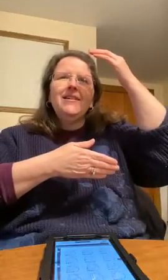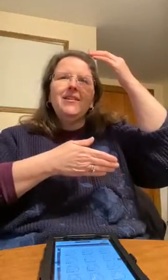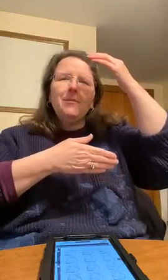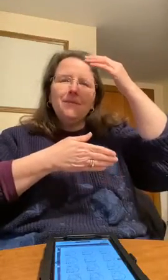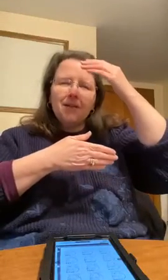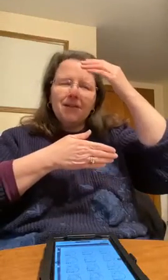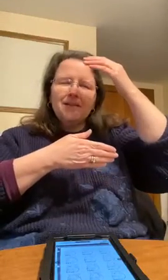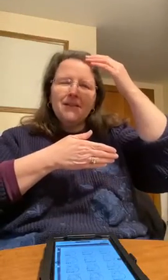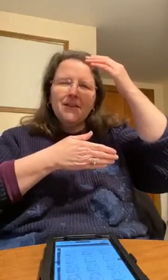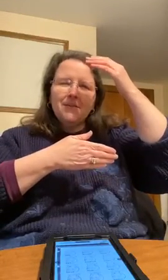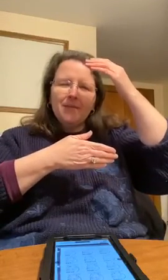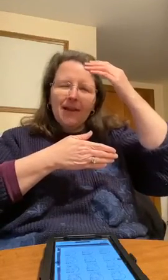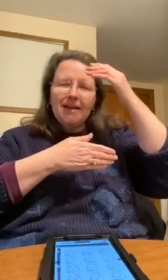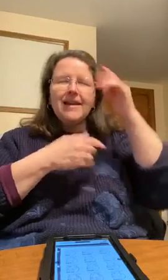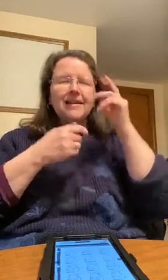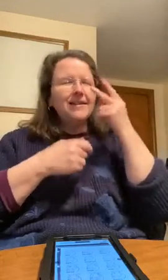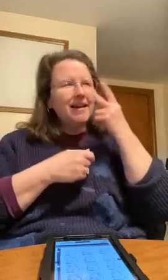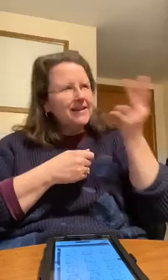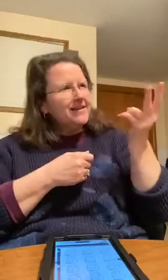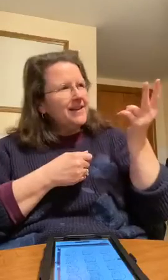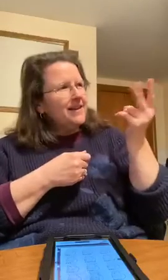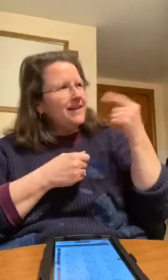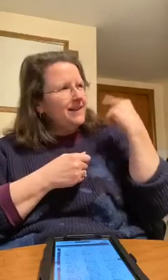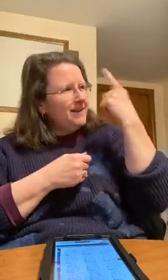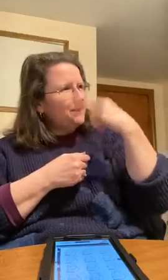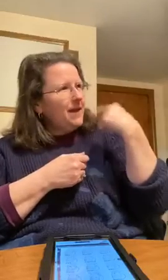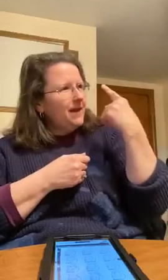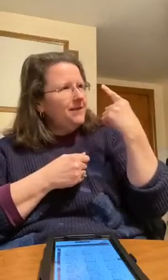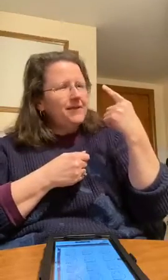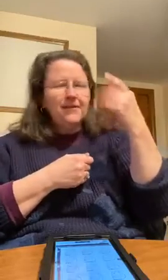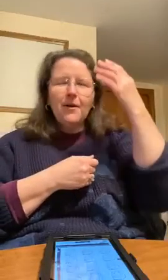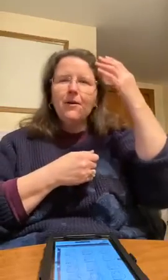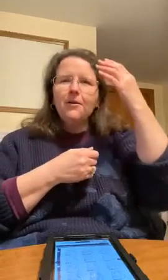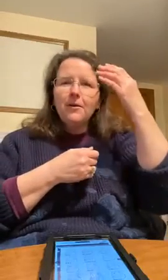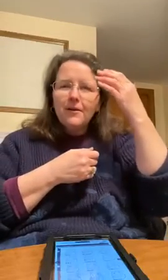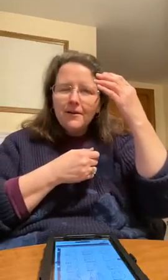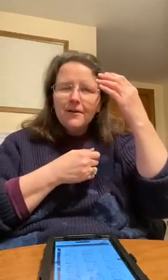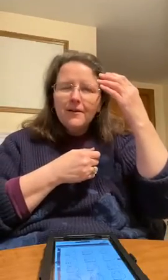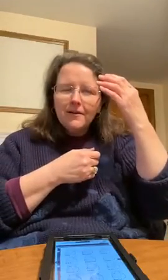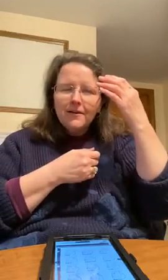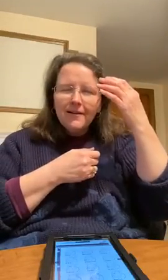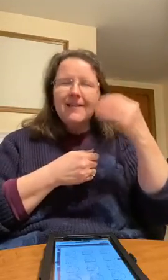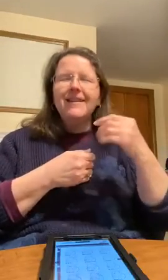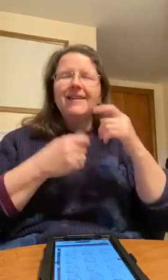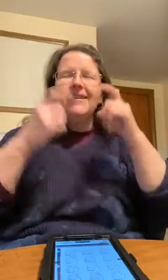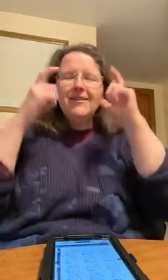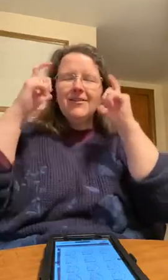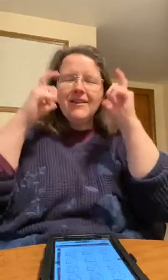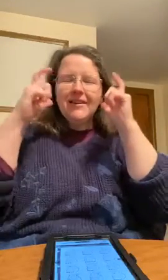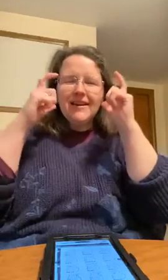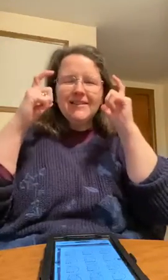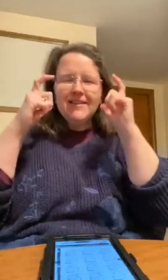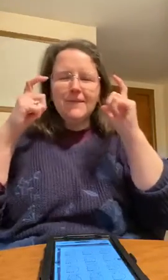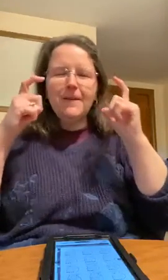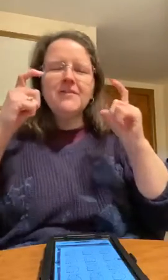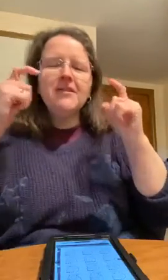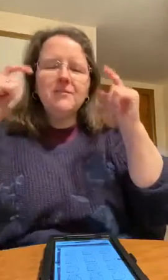be falling asleep, and I can see it in his face, and so so you can kind of see the facial expression,